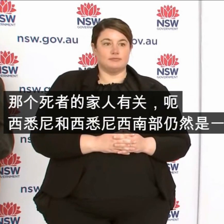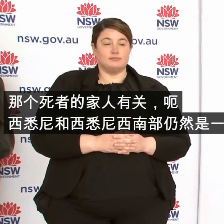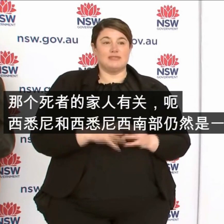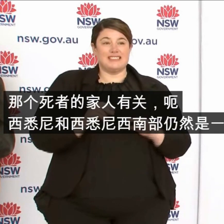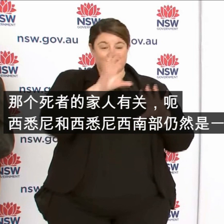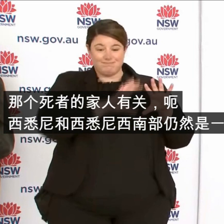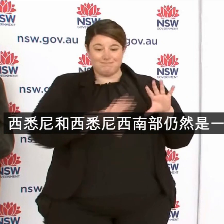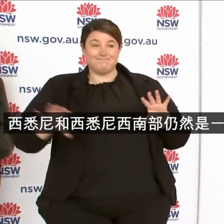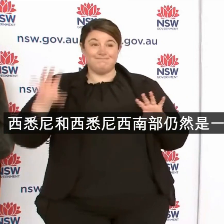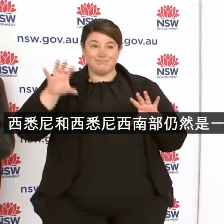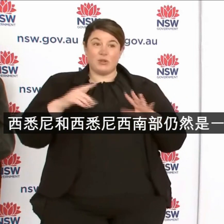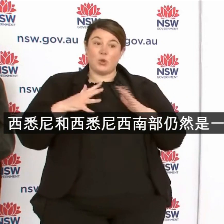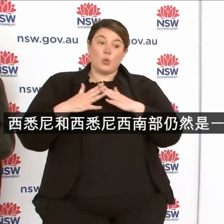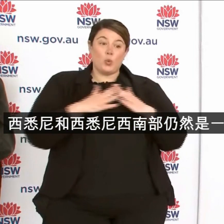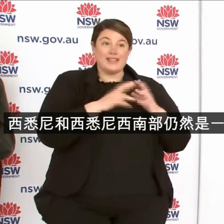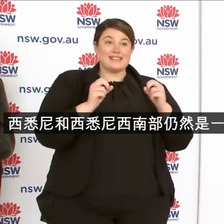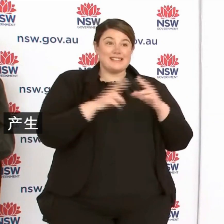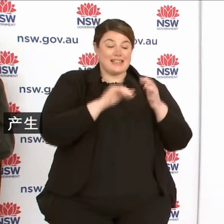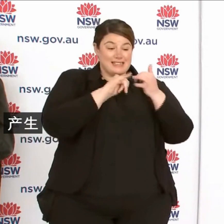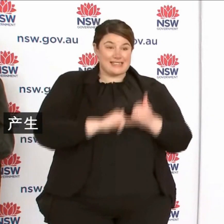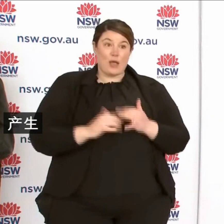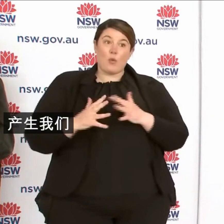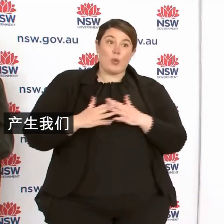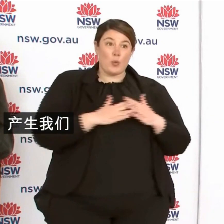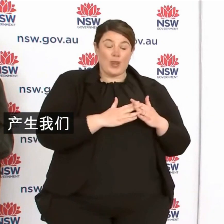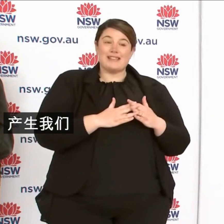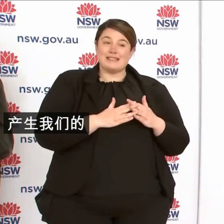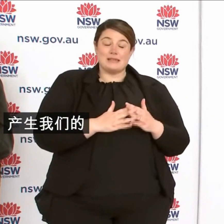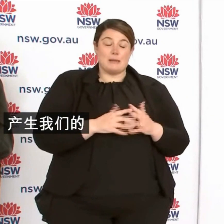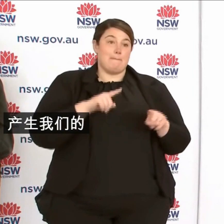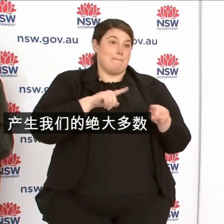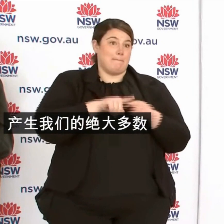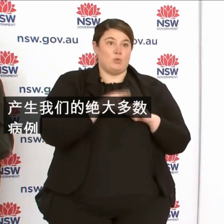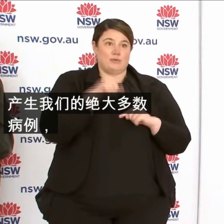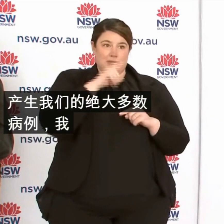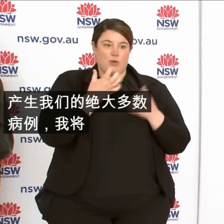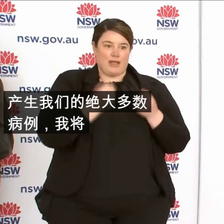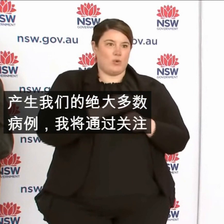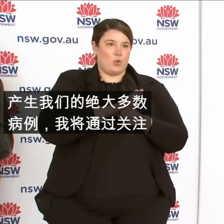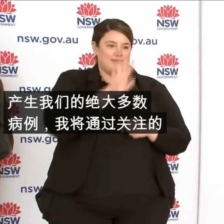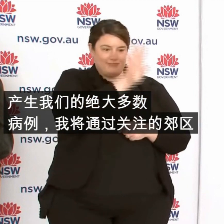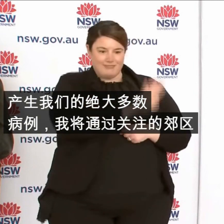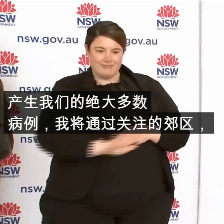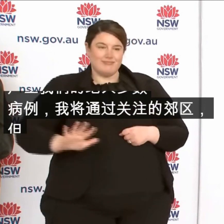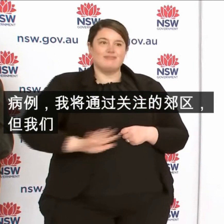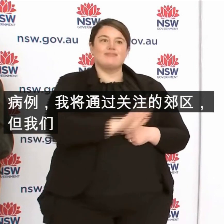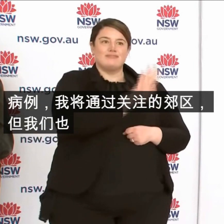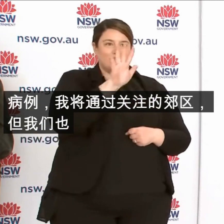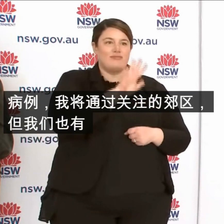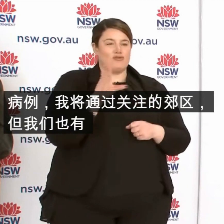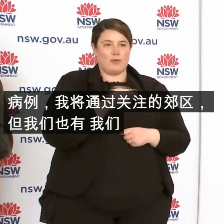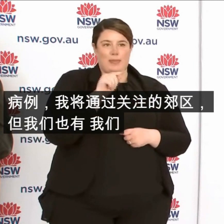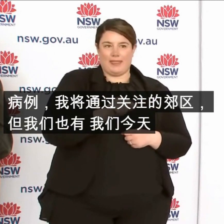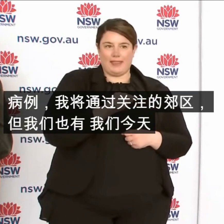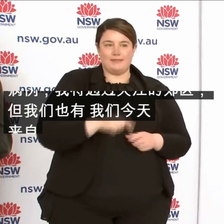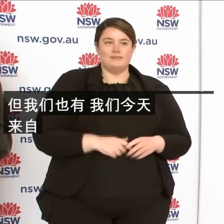remain a concern, Western Sydney and South Western Sydney are generating the vast majority of our cases, and I'll go through the suburbs of concern, but we